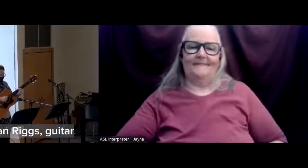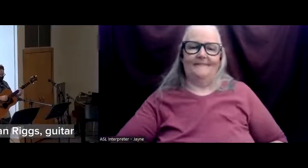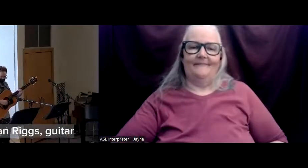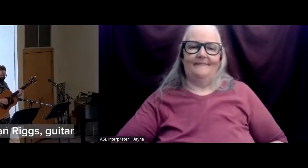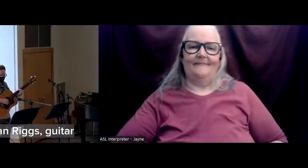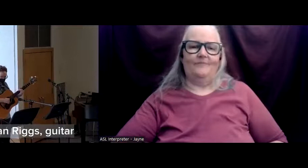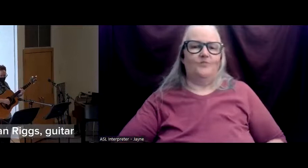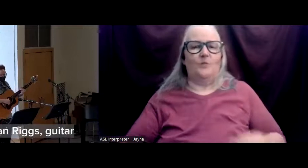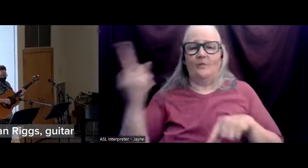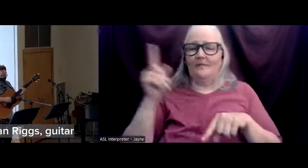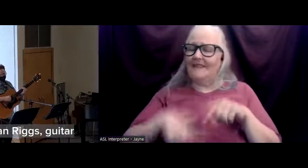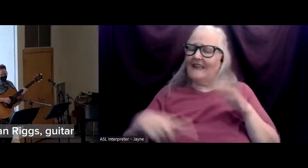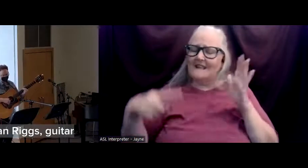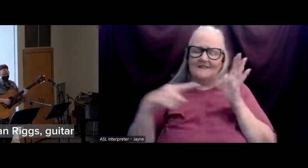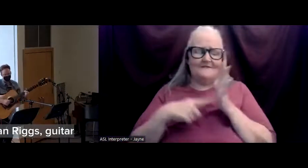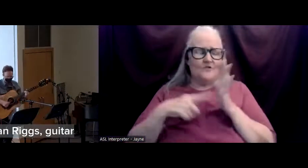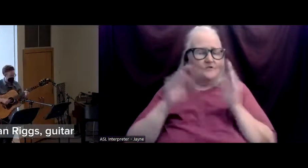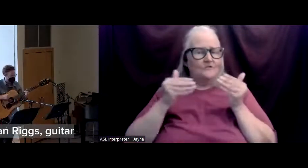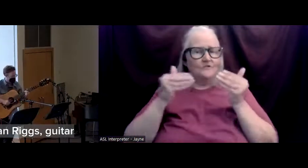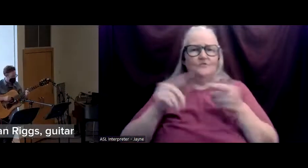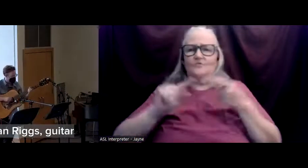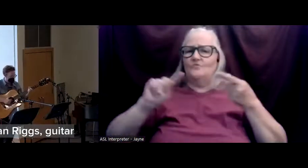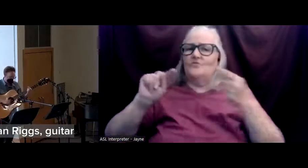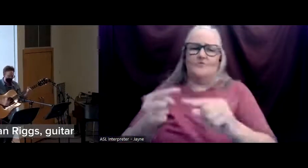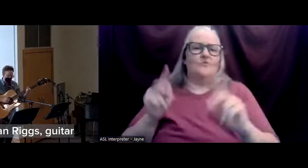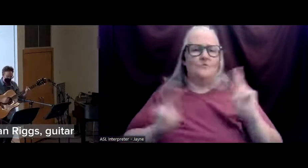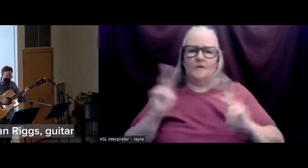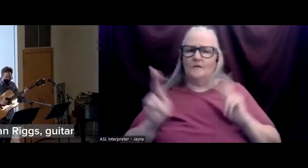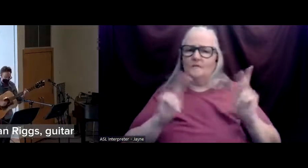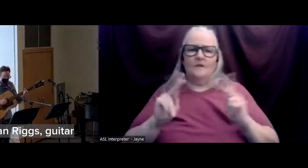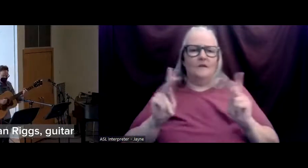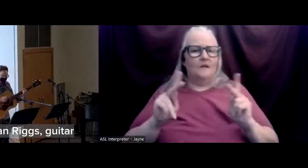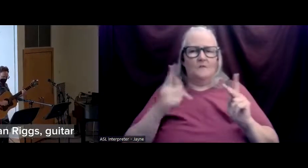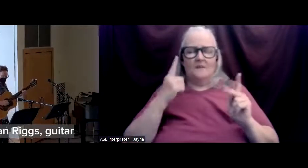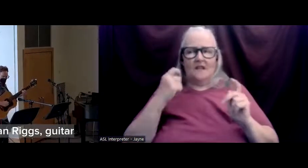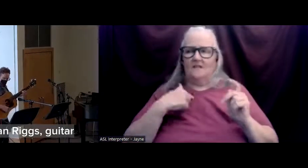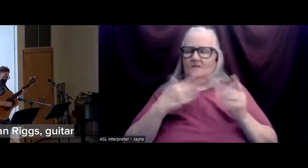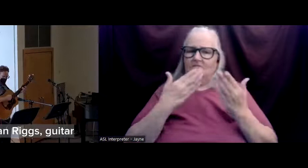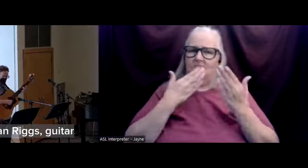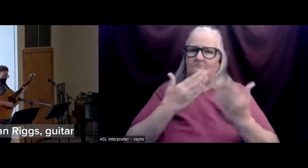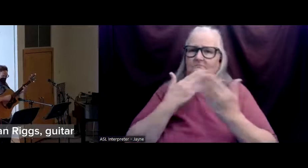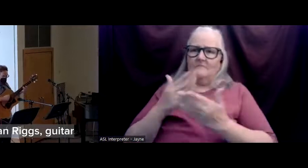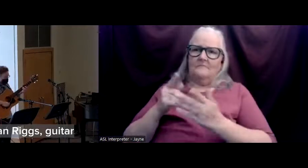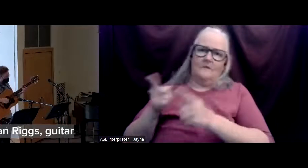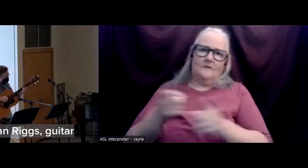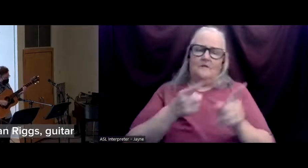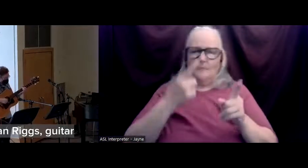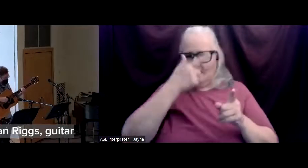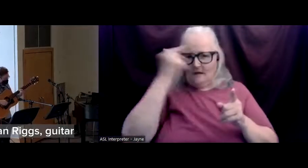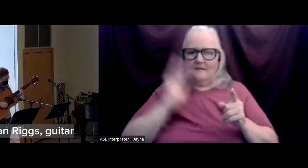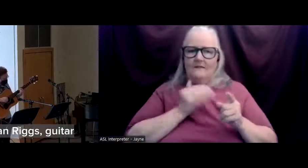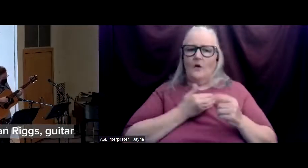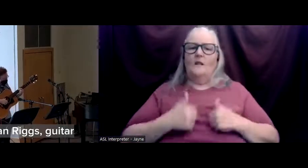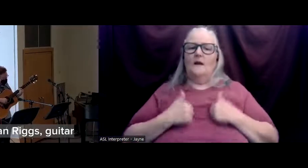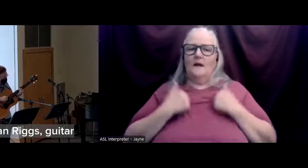We can't afford to do anyone harm. We hold them alive.